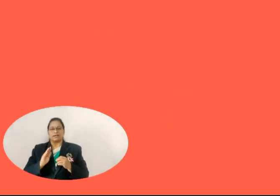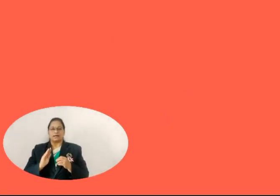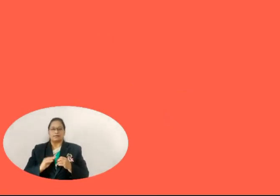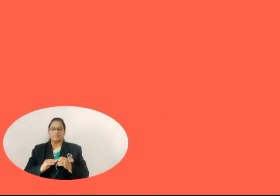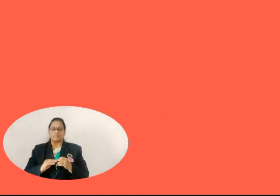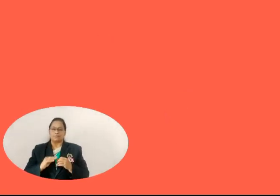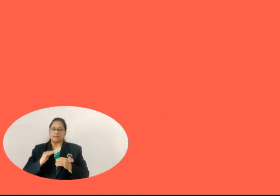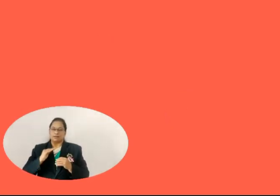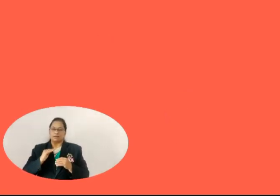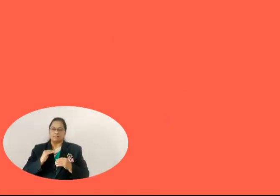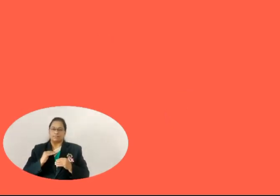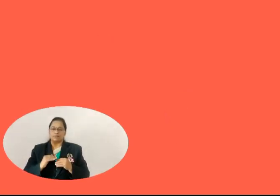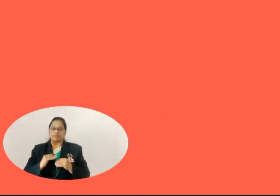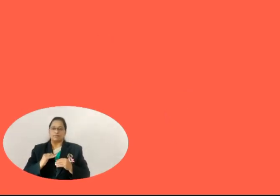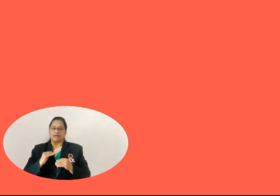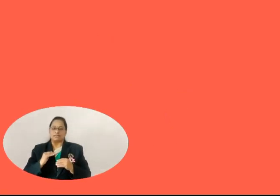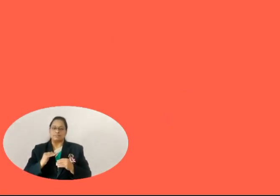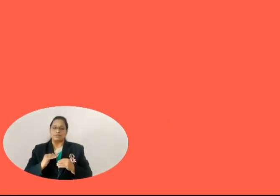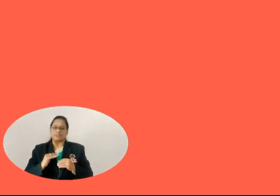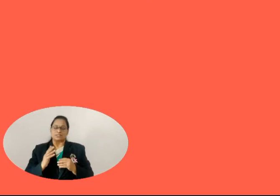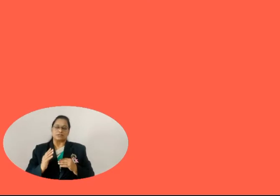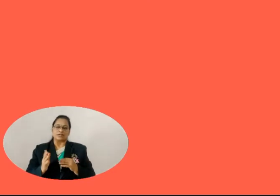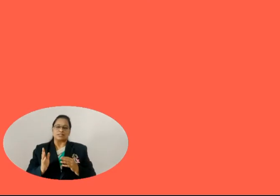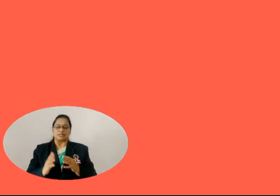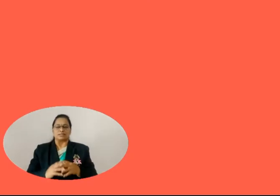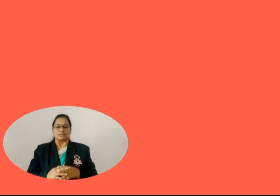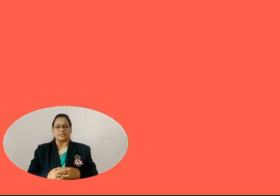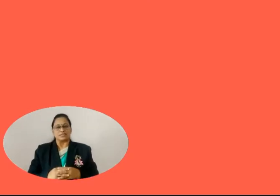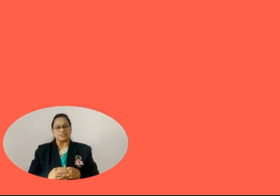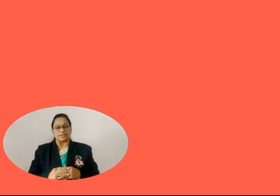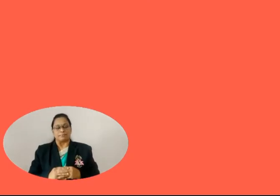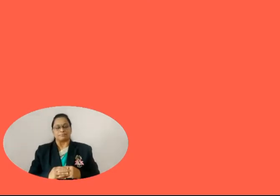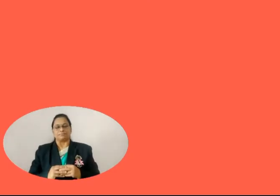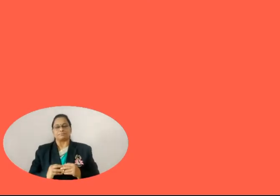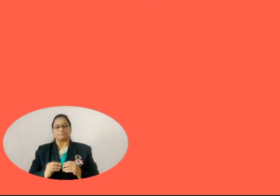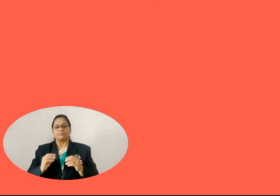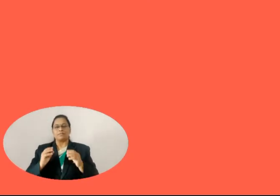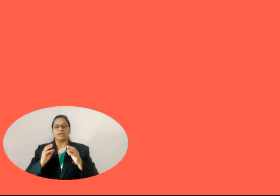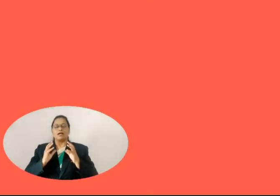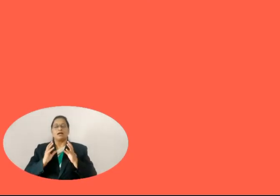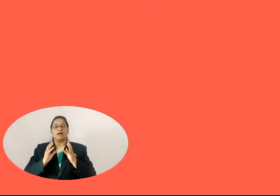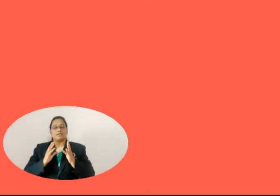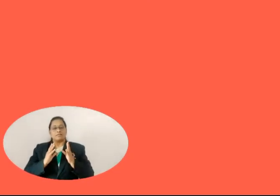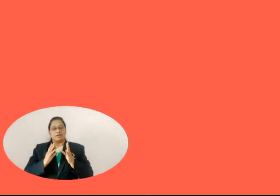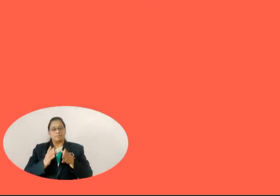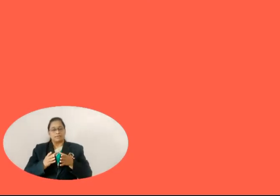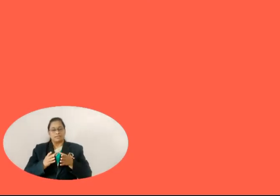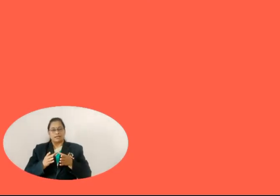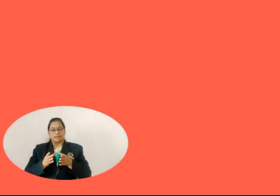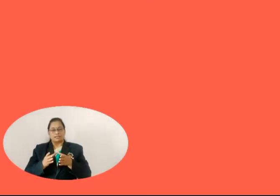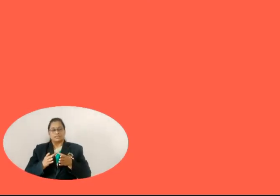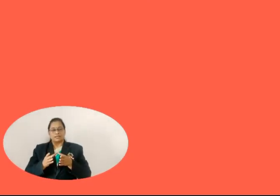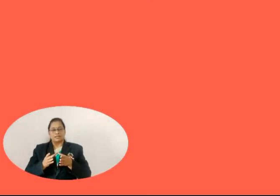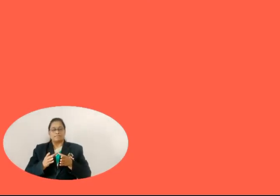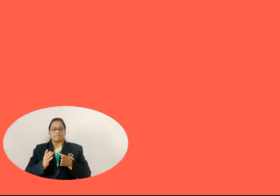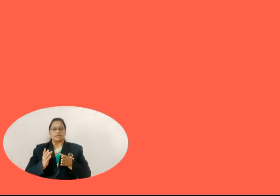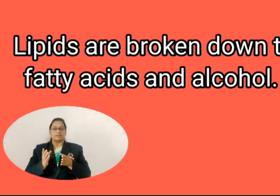are the as a food constituent, it is considered same. When lipids are digested, they give